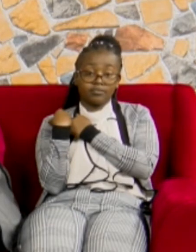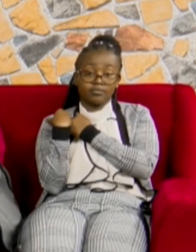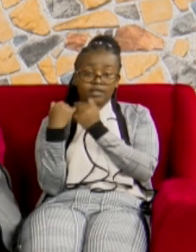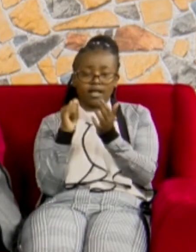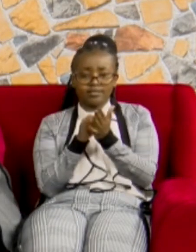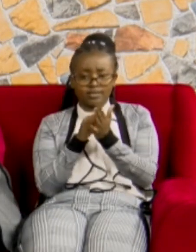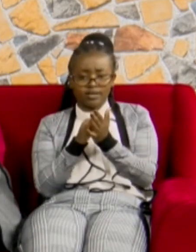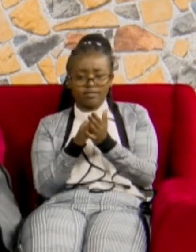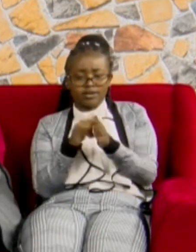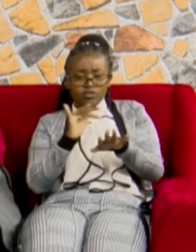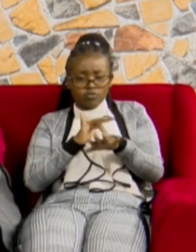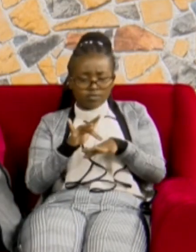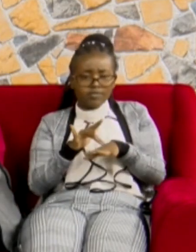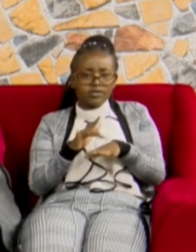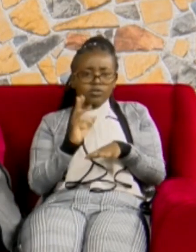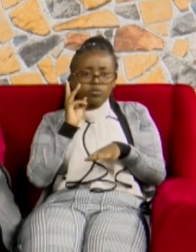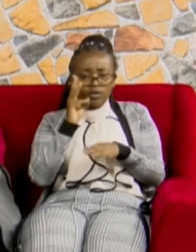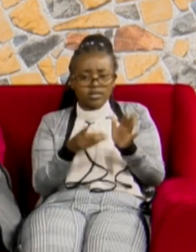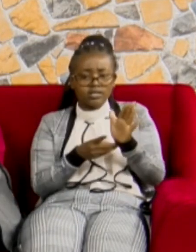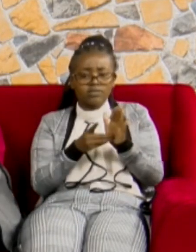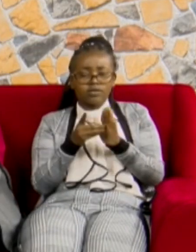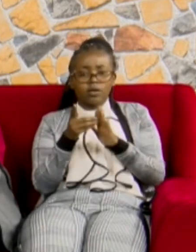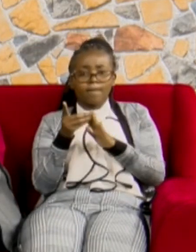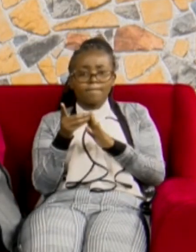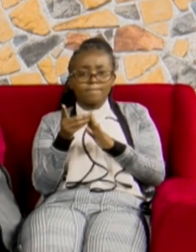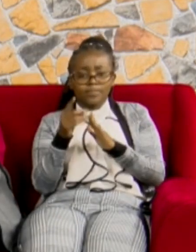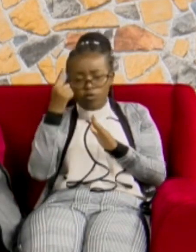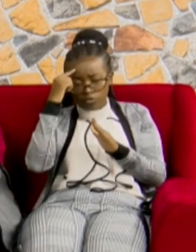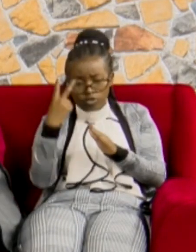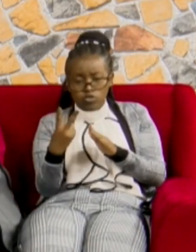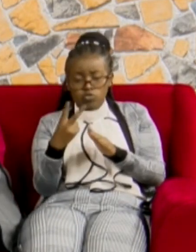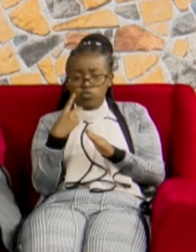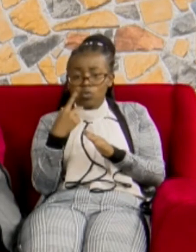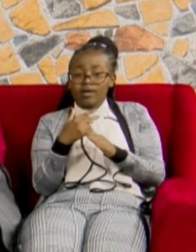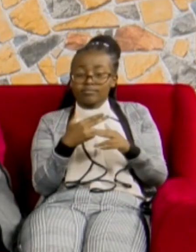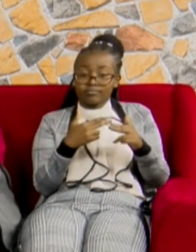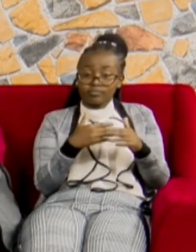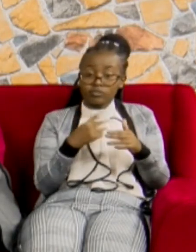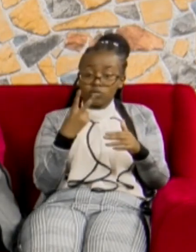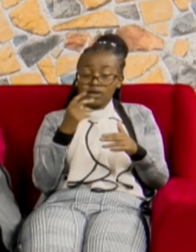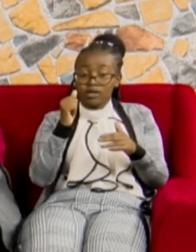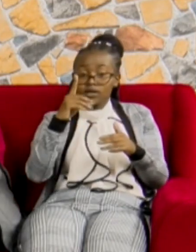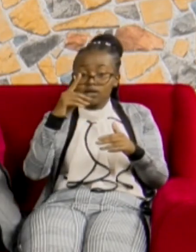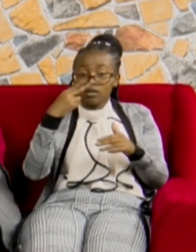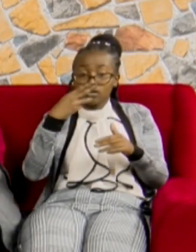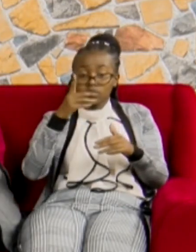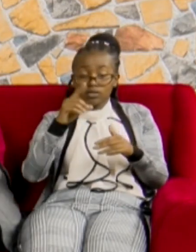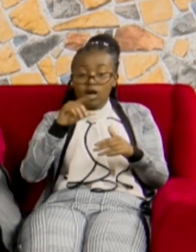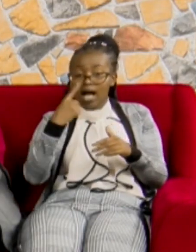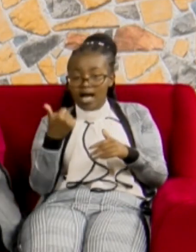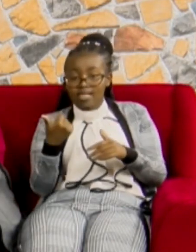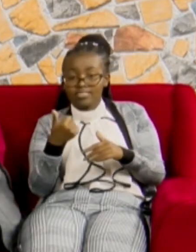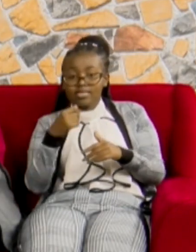ever get to affect, like, will their development, like for the two who are close to each other, one is ADHD, one is autism,